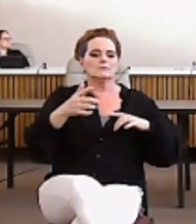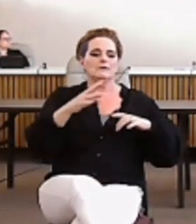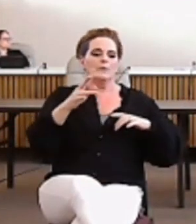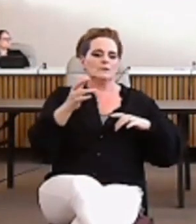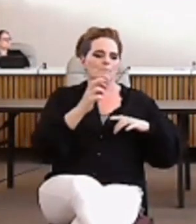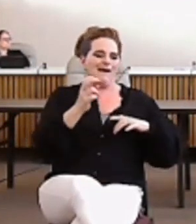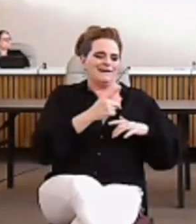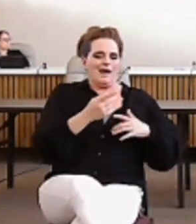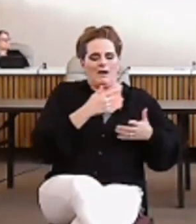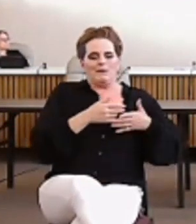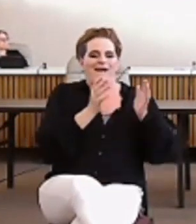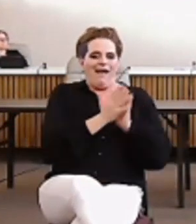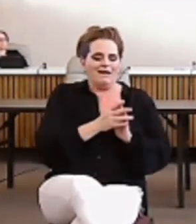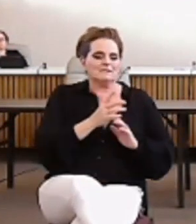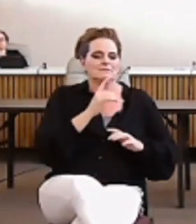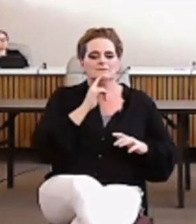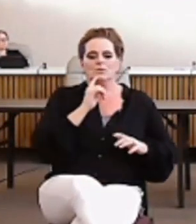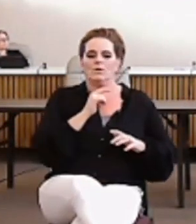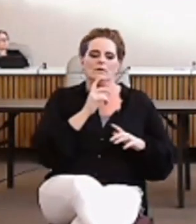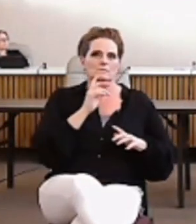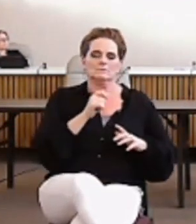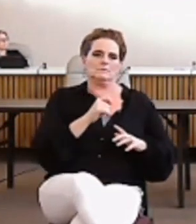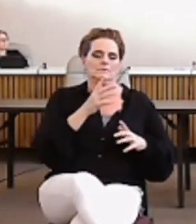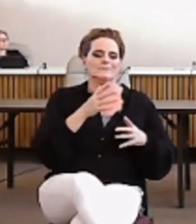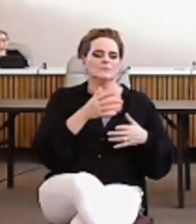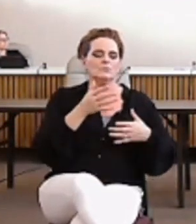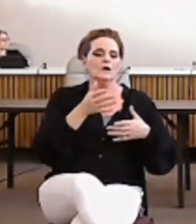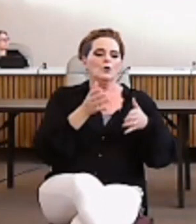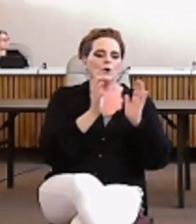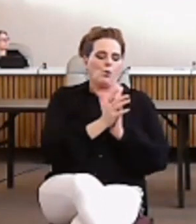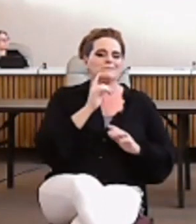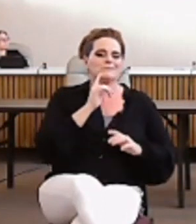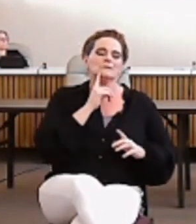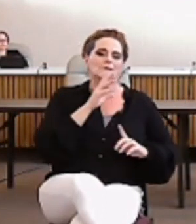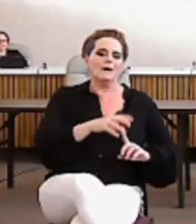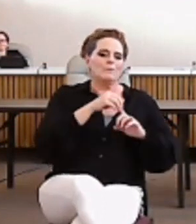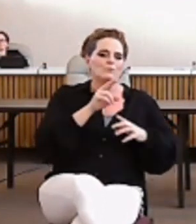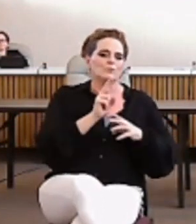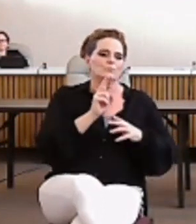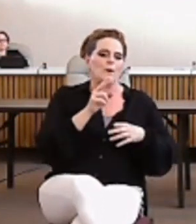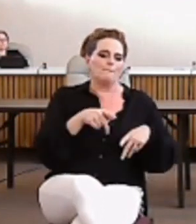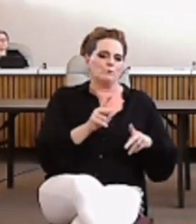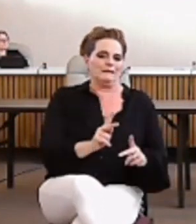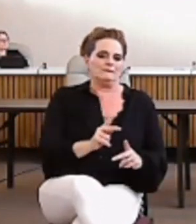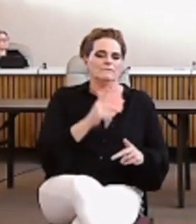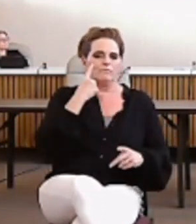don't remember that that's happened yet. They were considering it, whether they've decided to or not, I